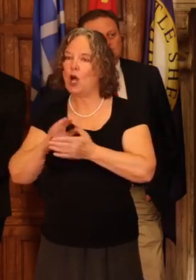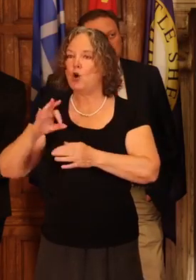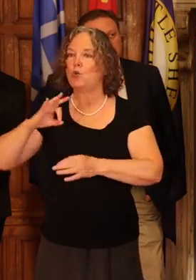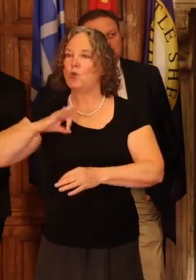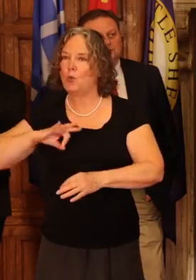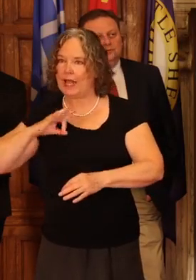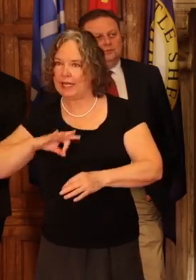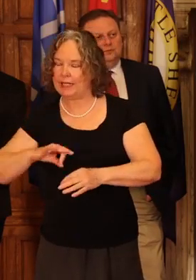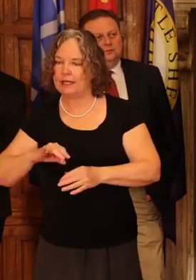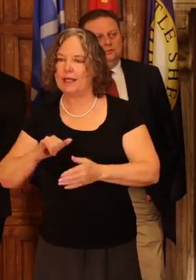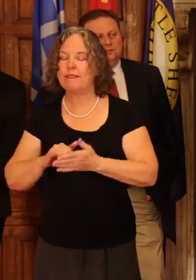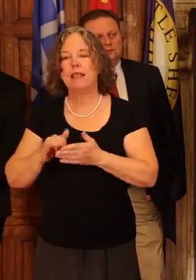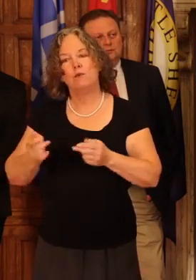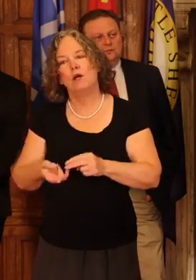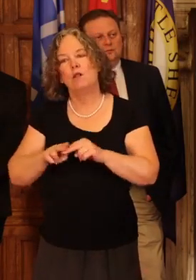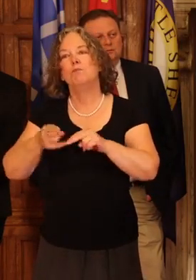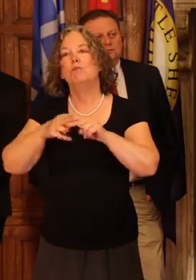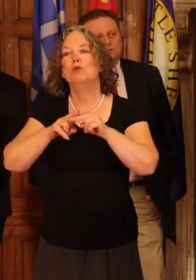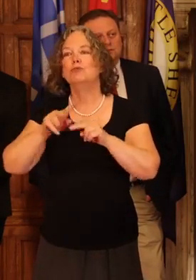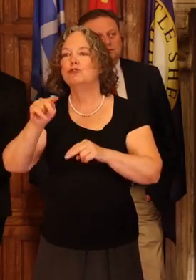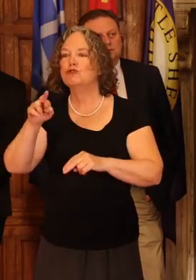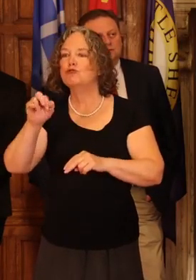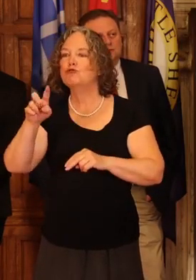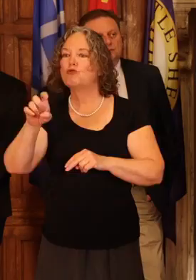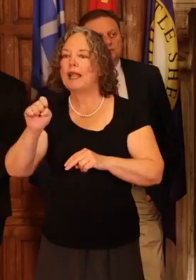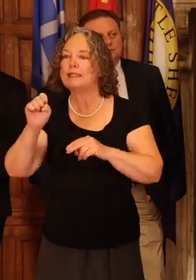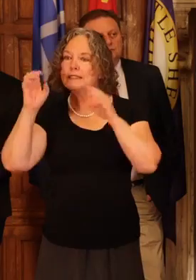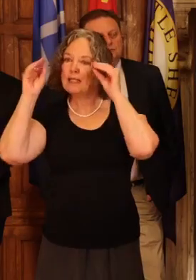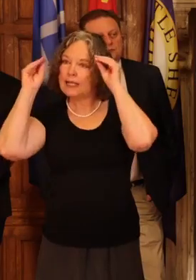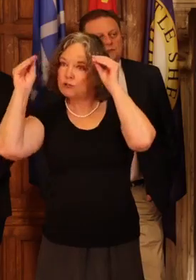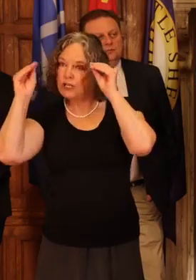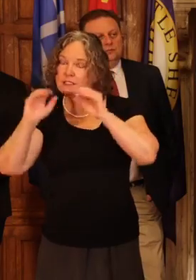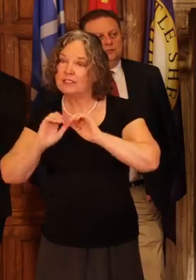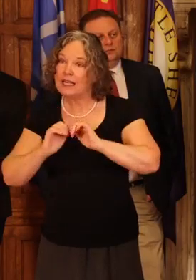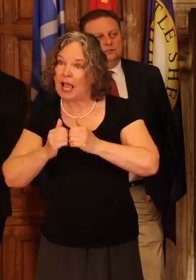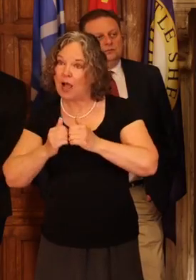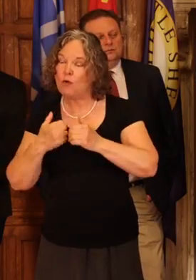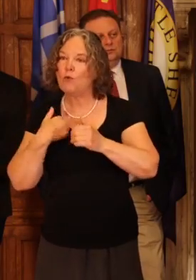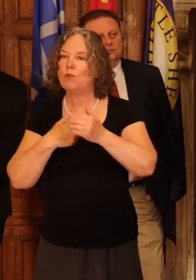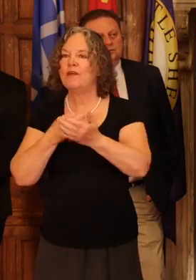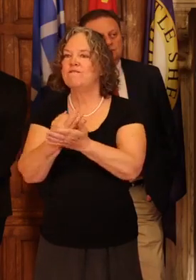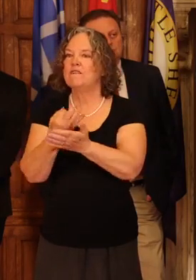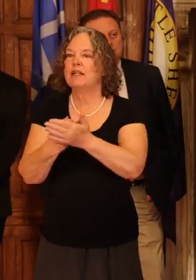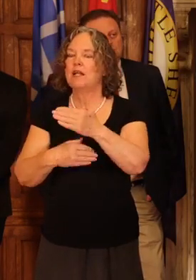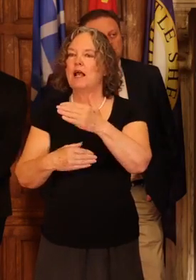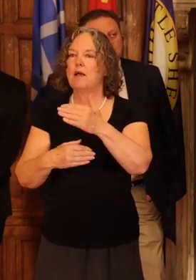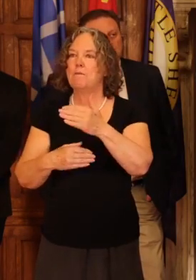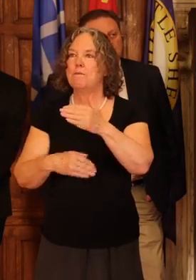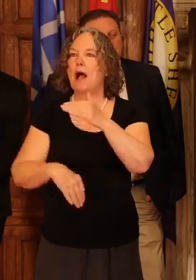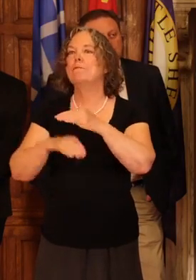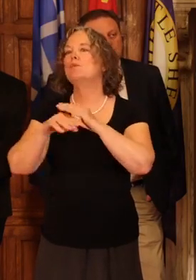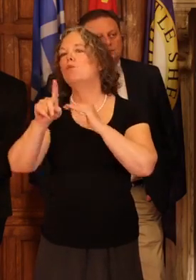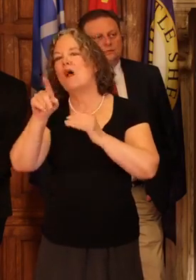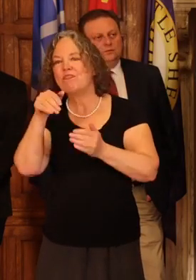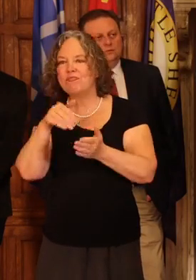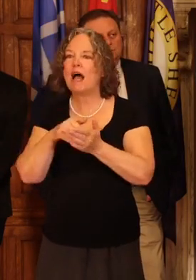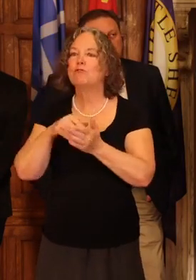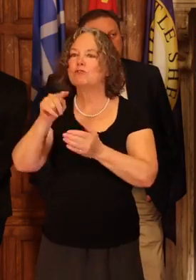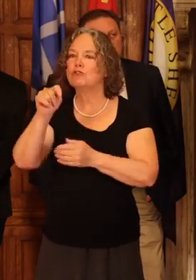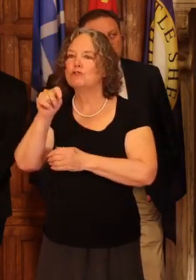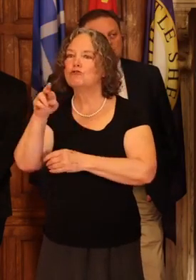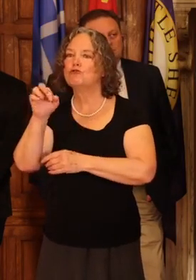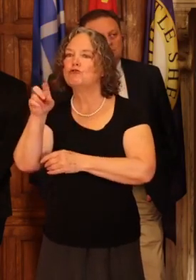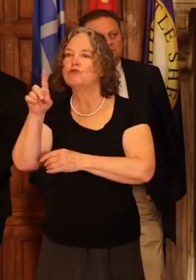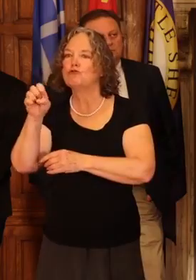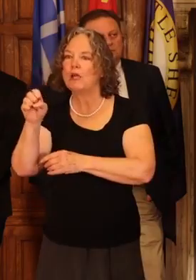Credit, which will boost trades education by funding as many as 1,000 trade scholarships each year